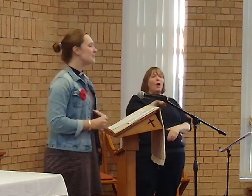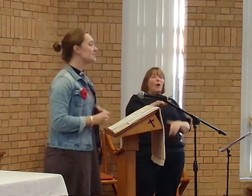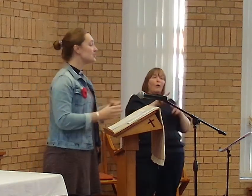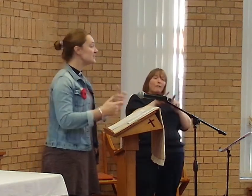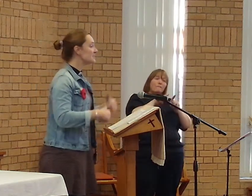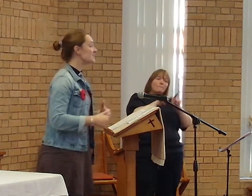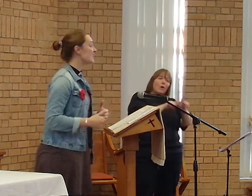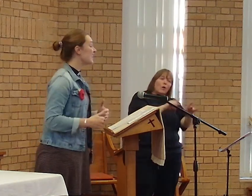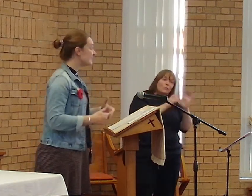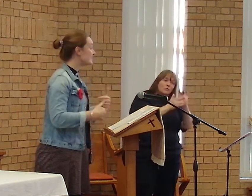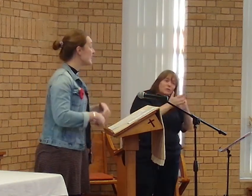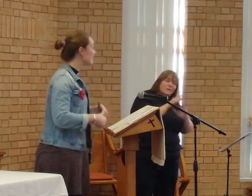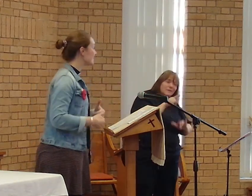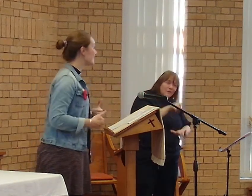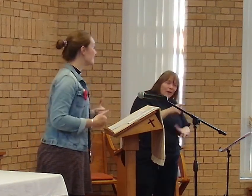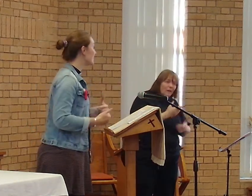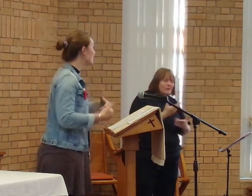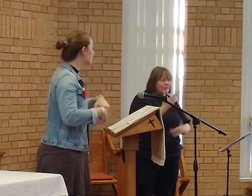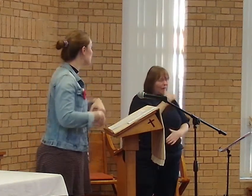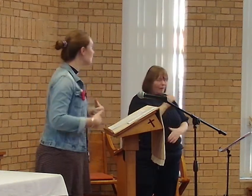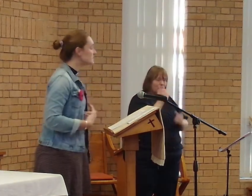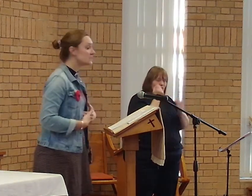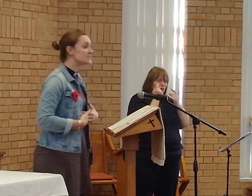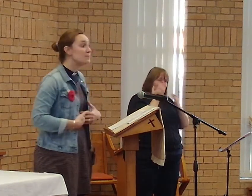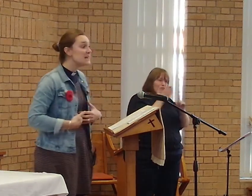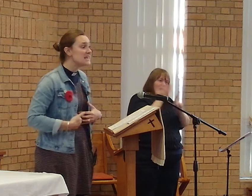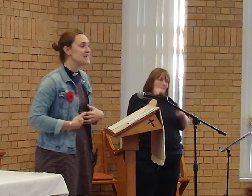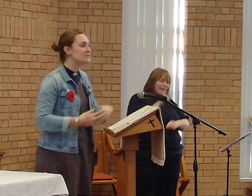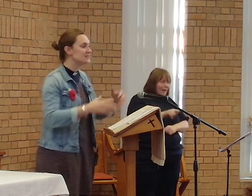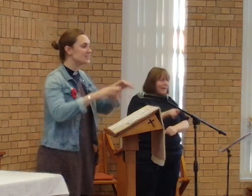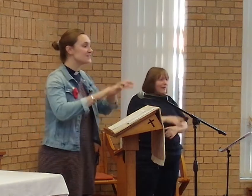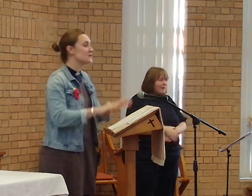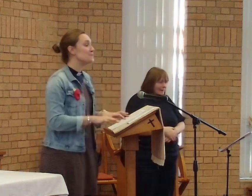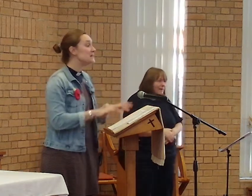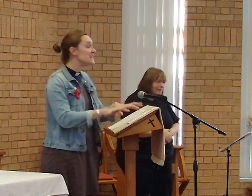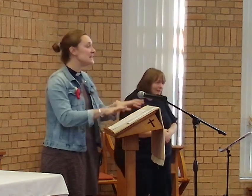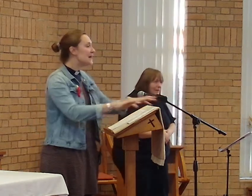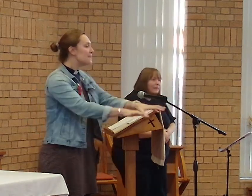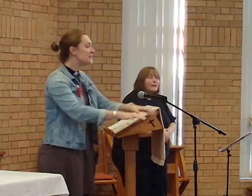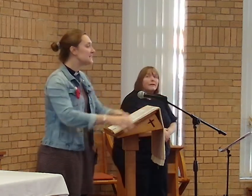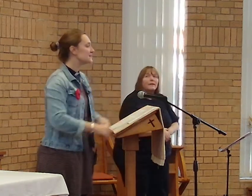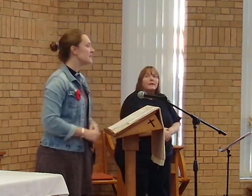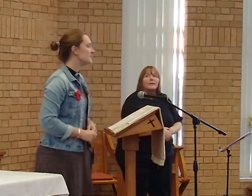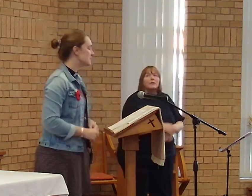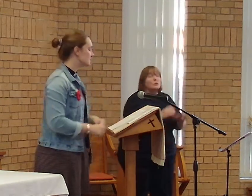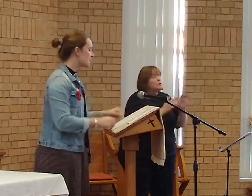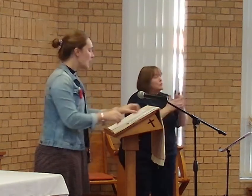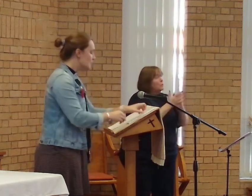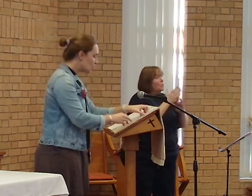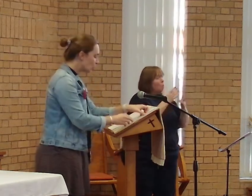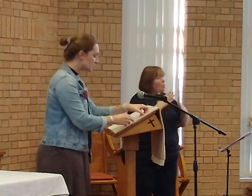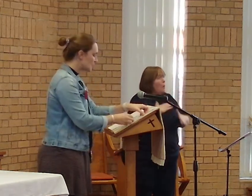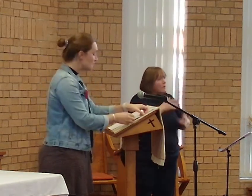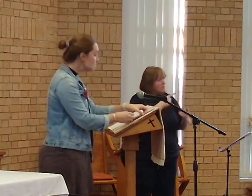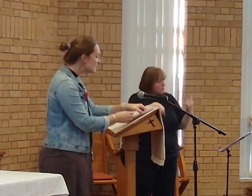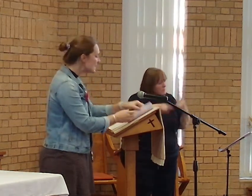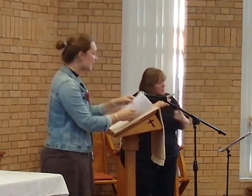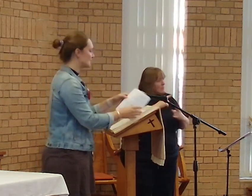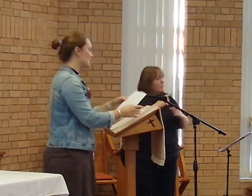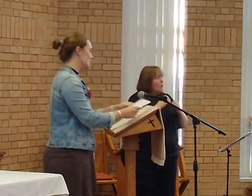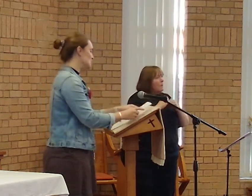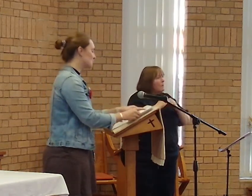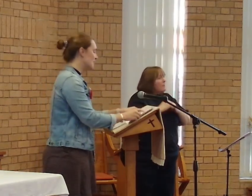Beatitudes, because Jesus is telling us the things he wants us to be. He wants us to be peacemakers, not the